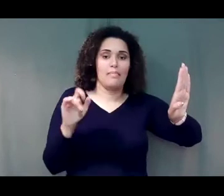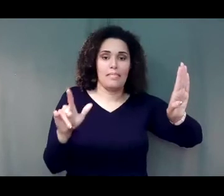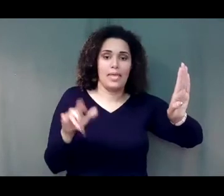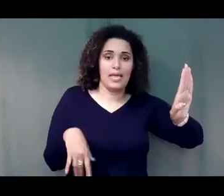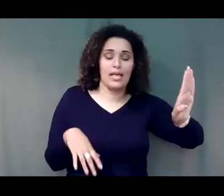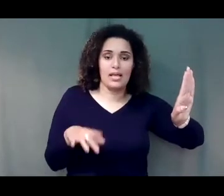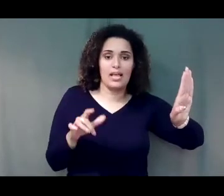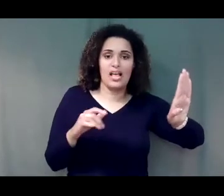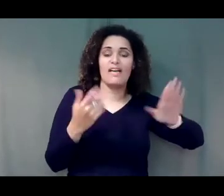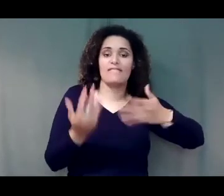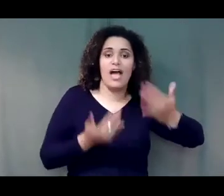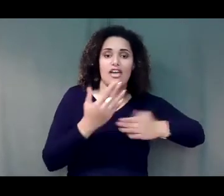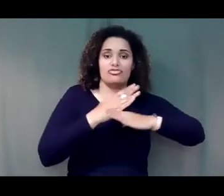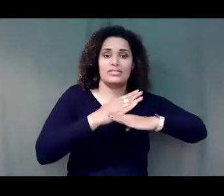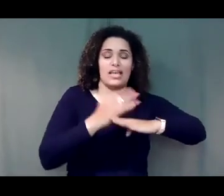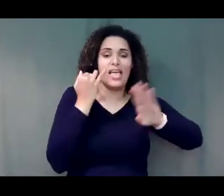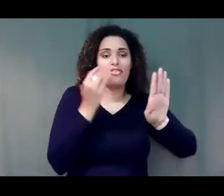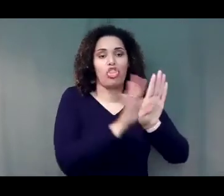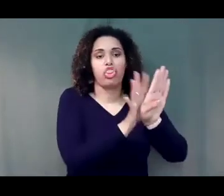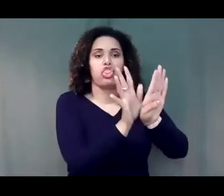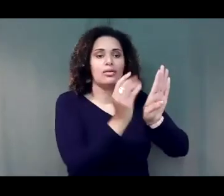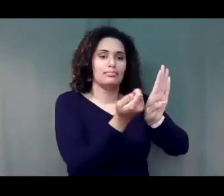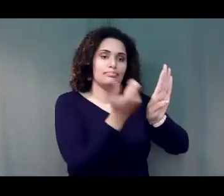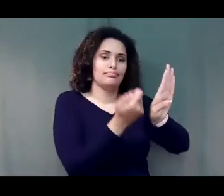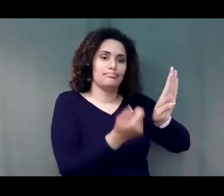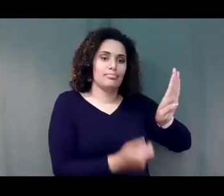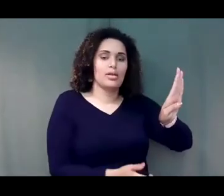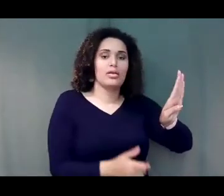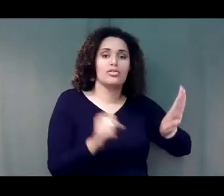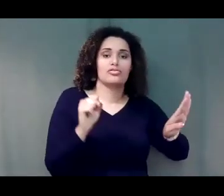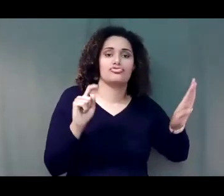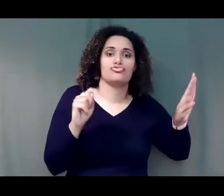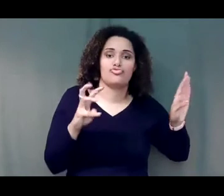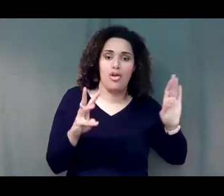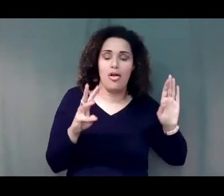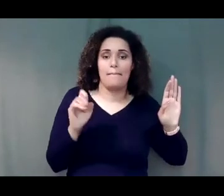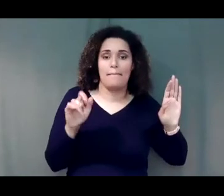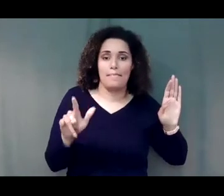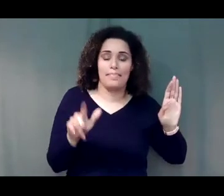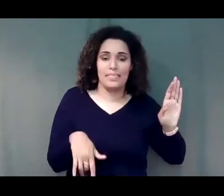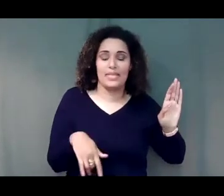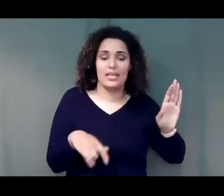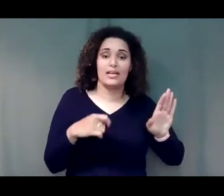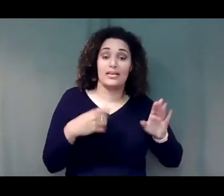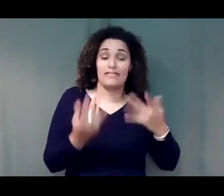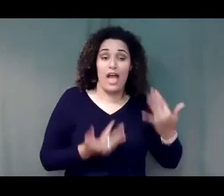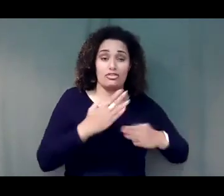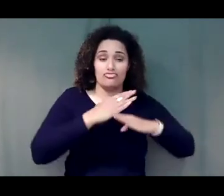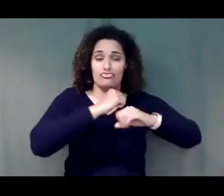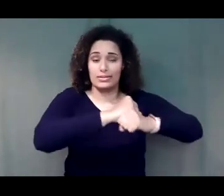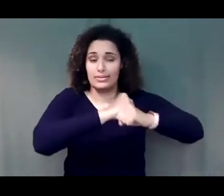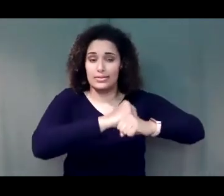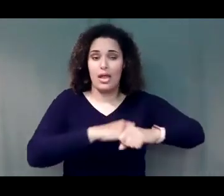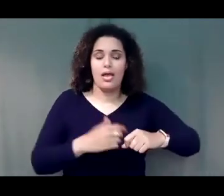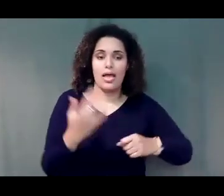very fire resistant. Straw bales are one of the highest rated fire resistant materials you can use because